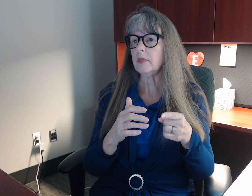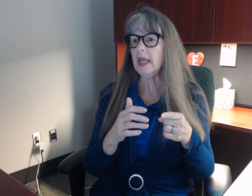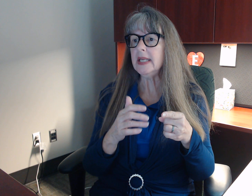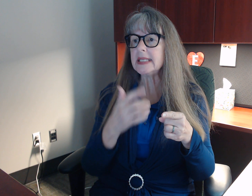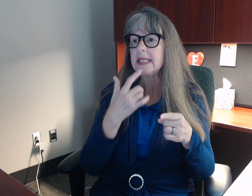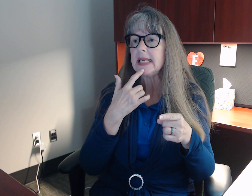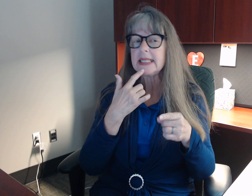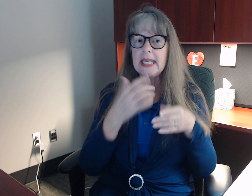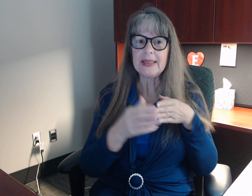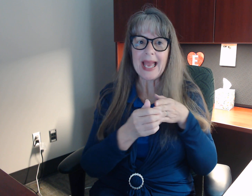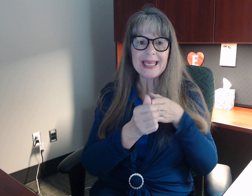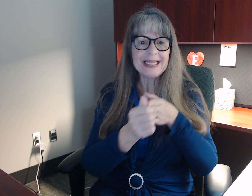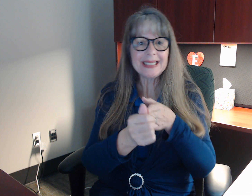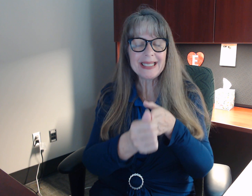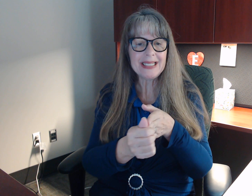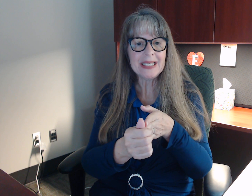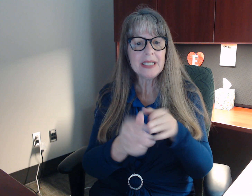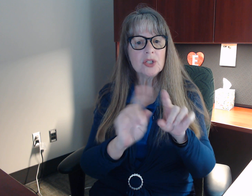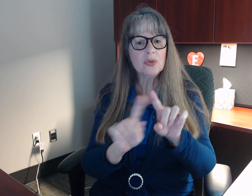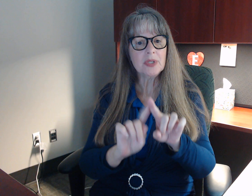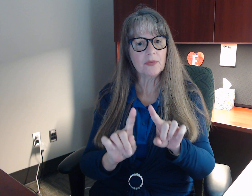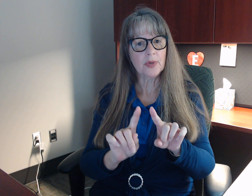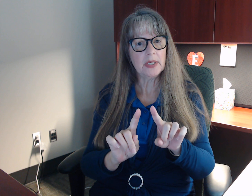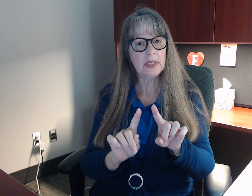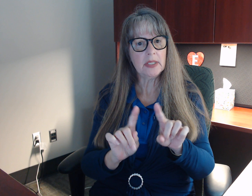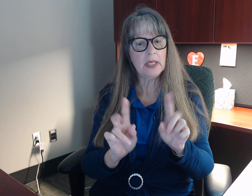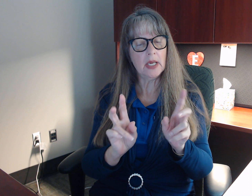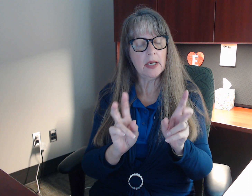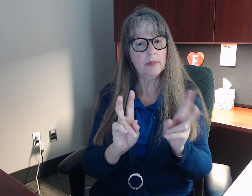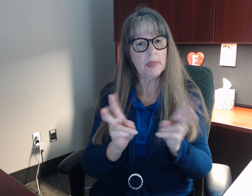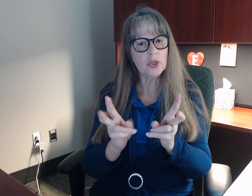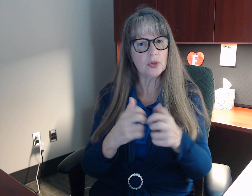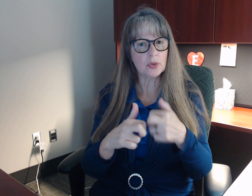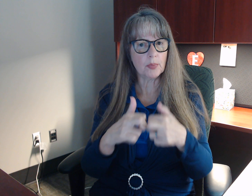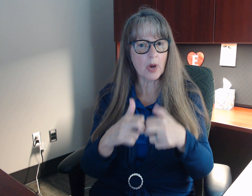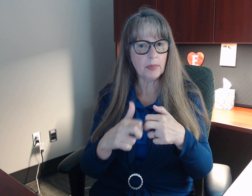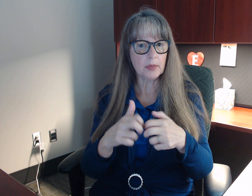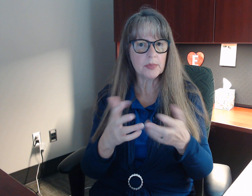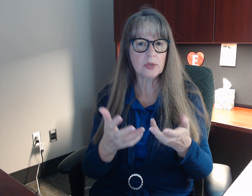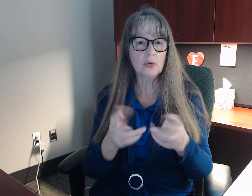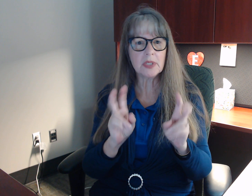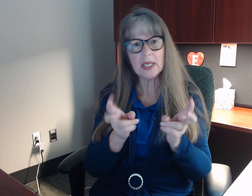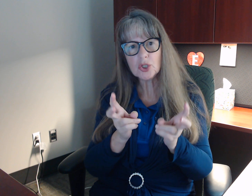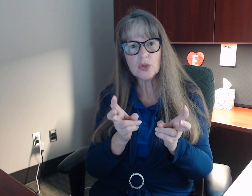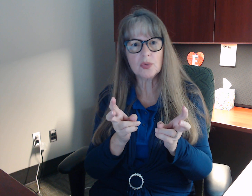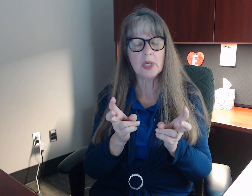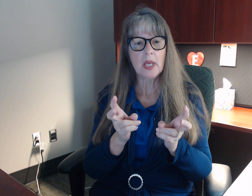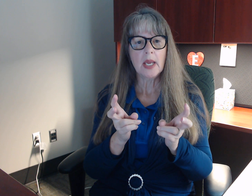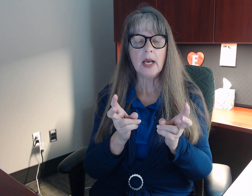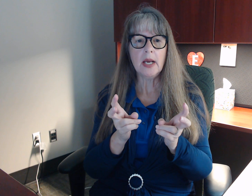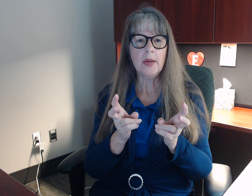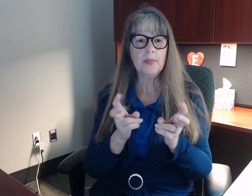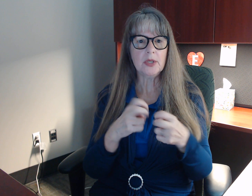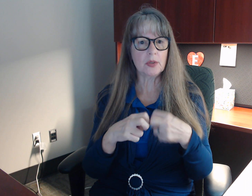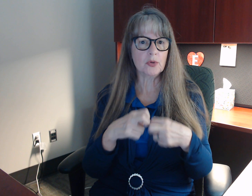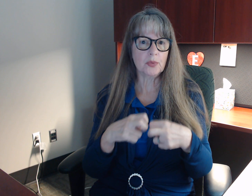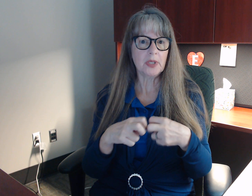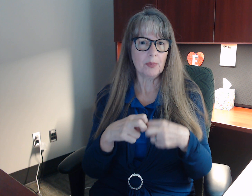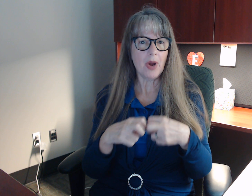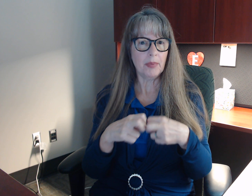it says that that can lead to different issues or problems. Issues is really a problem, right?